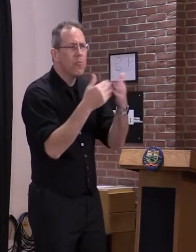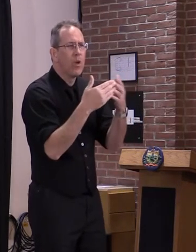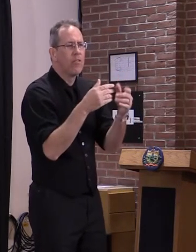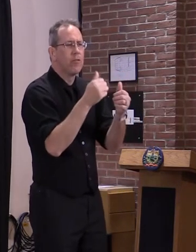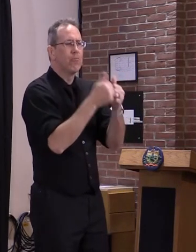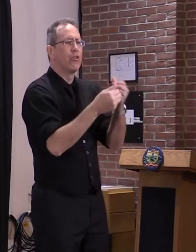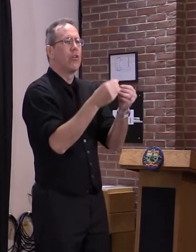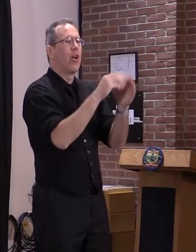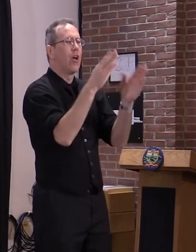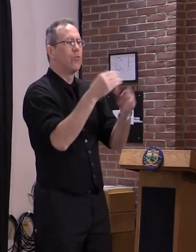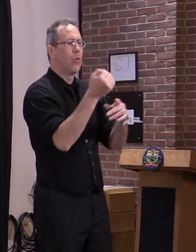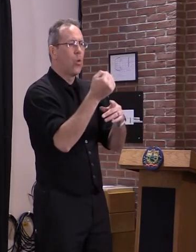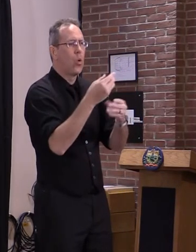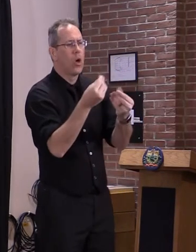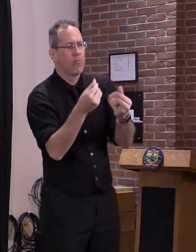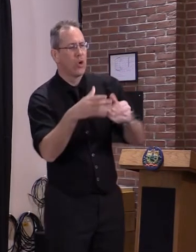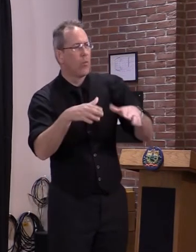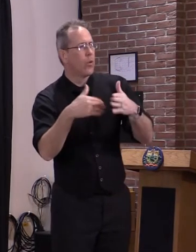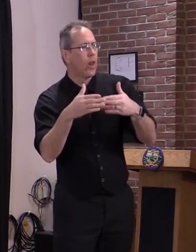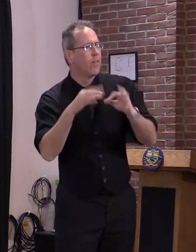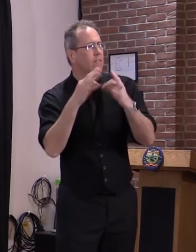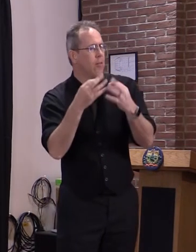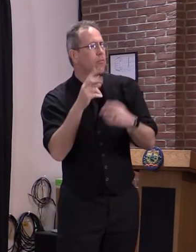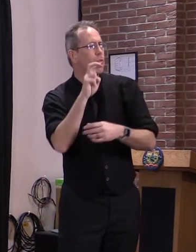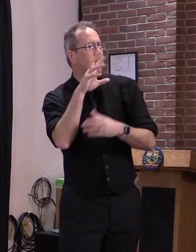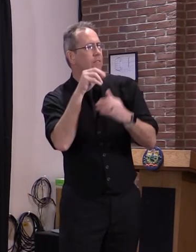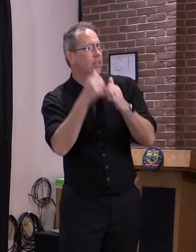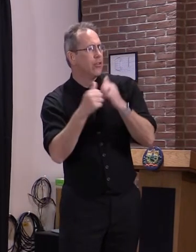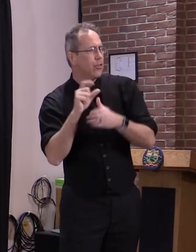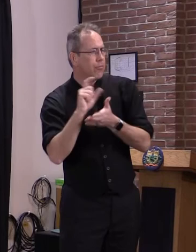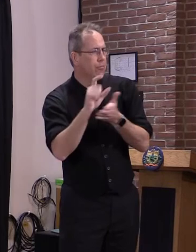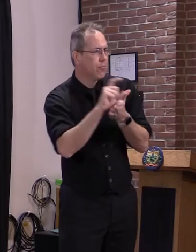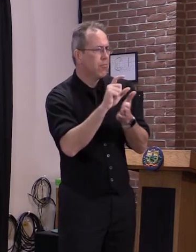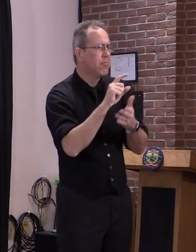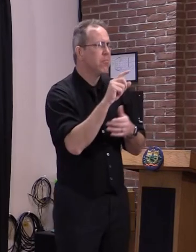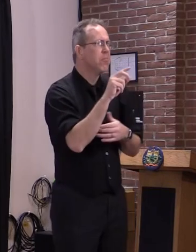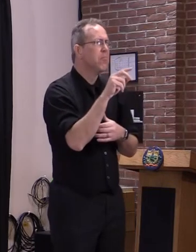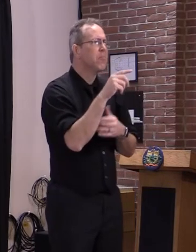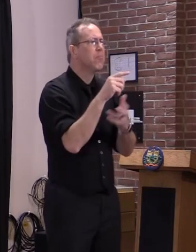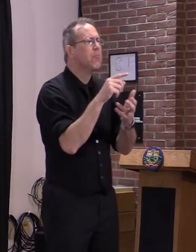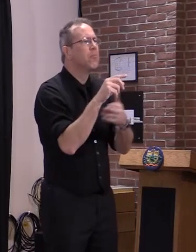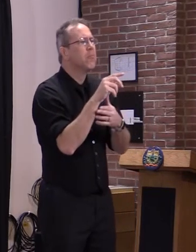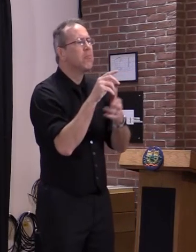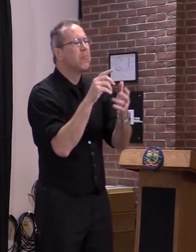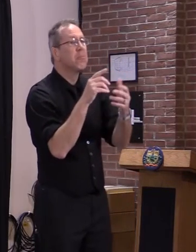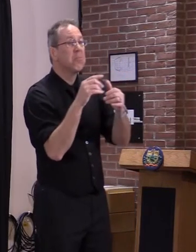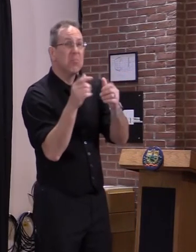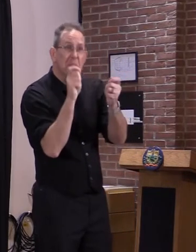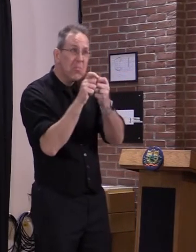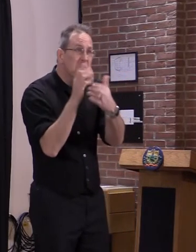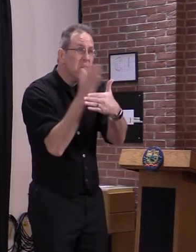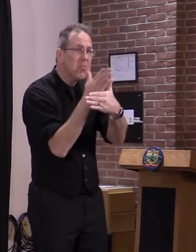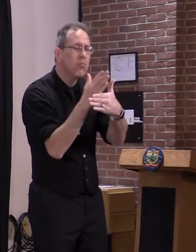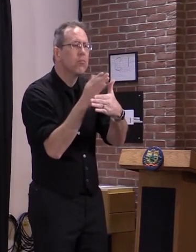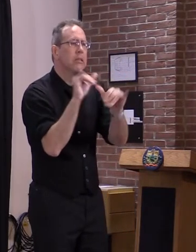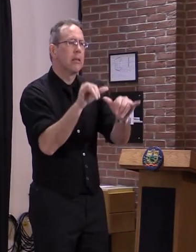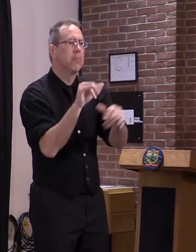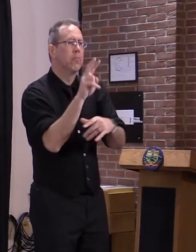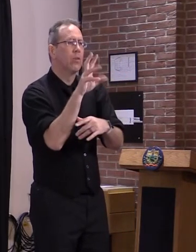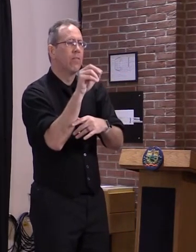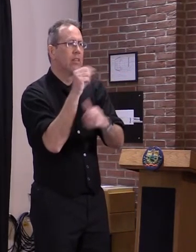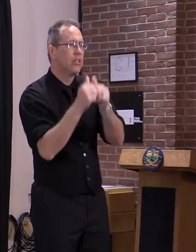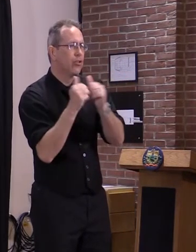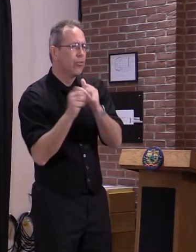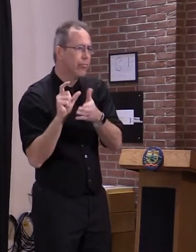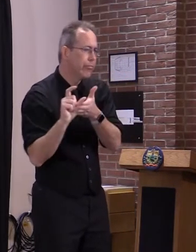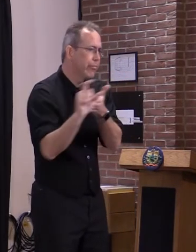would be somewhere between $250 and $275 per homestead parcel in the state. And the